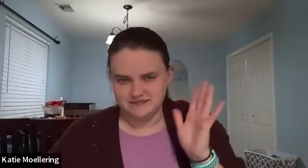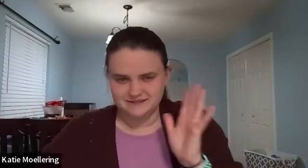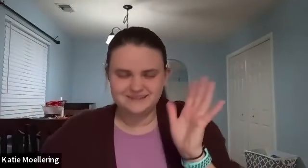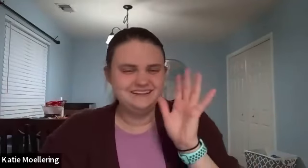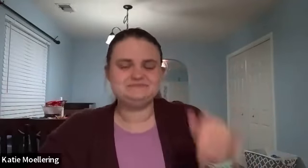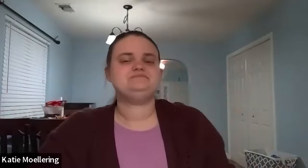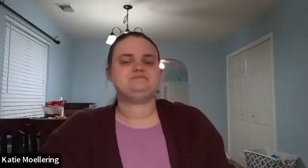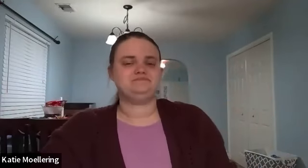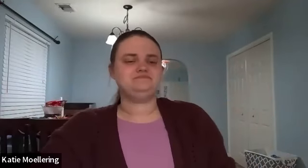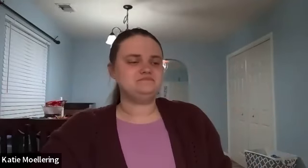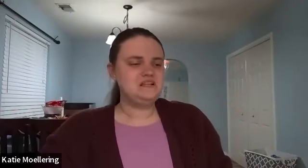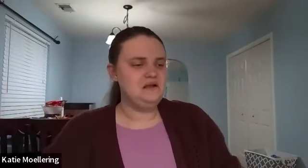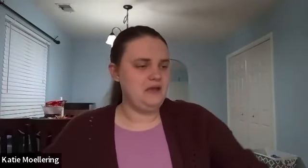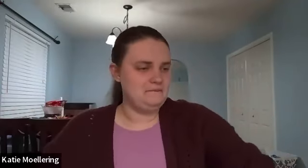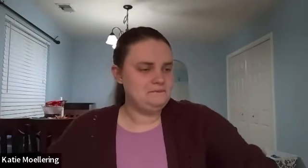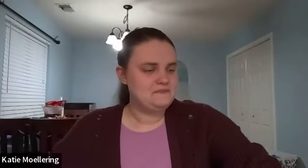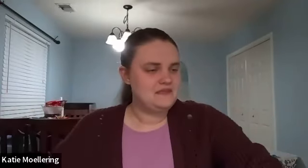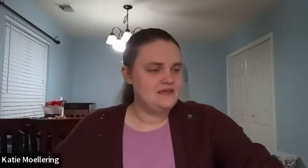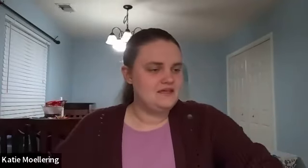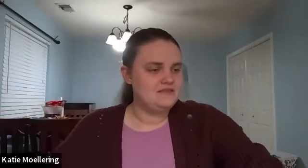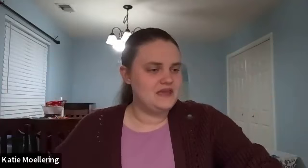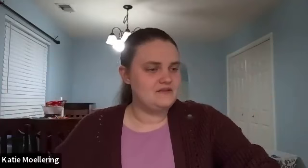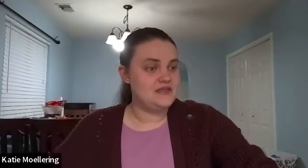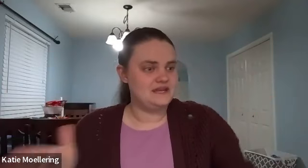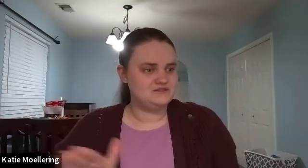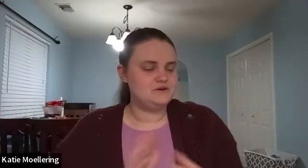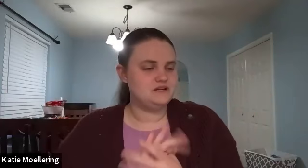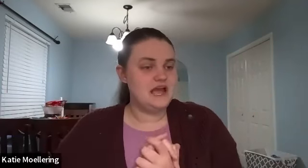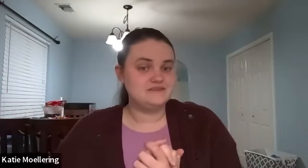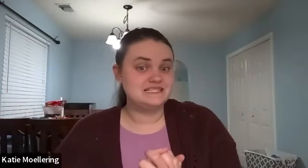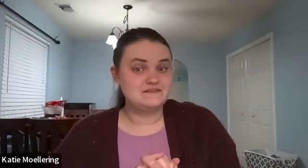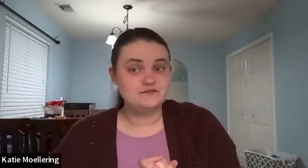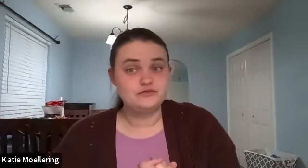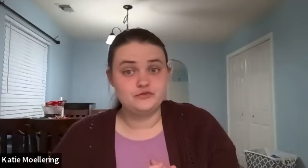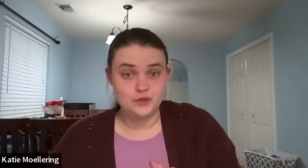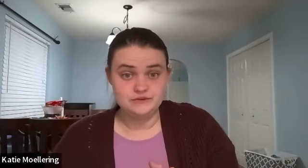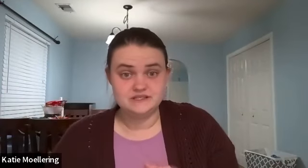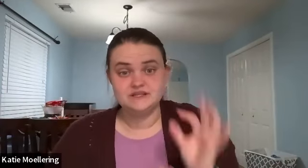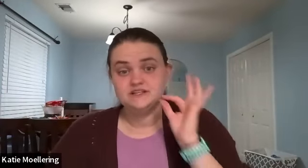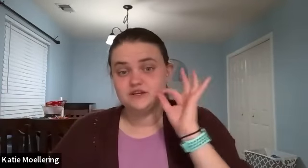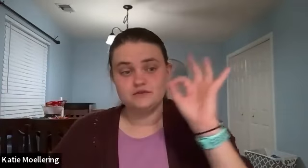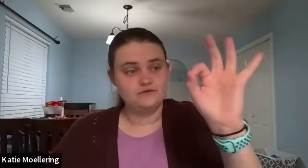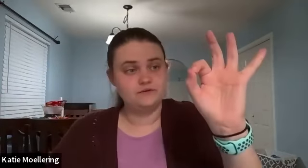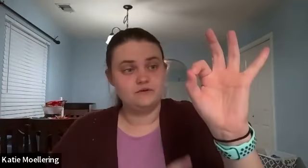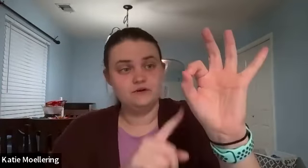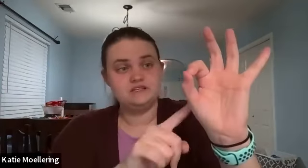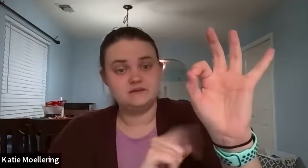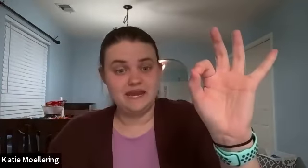sense. Okay. Now the next one we're going to have is the sign for fruit. So the fruit is going to be an